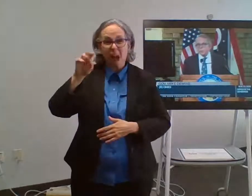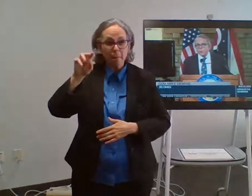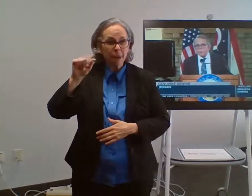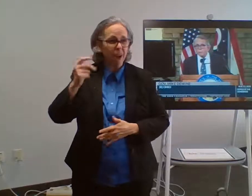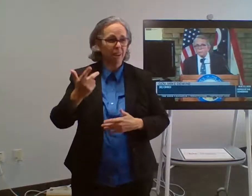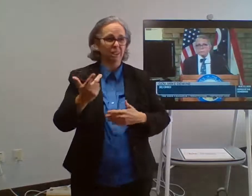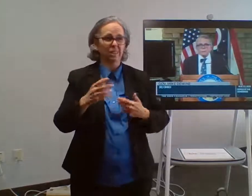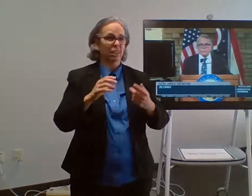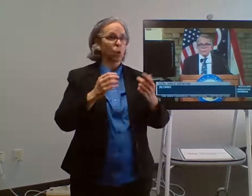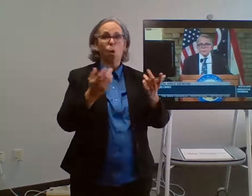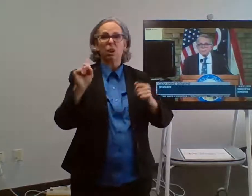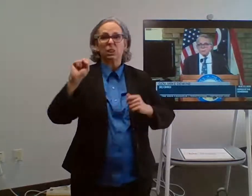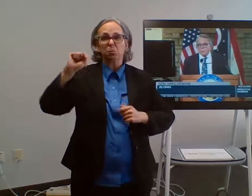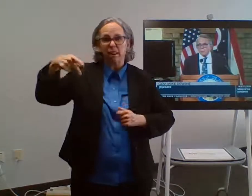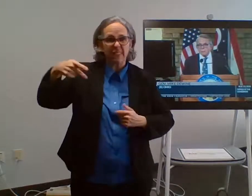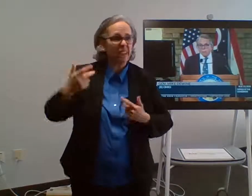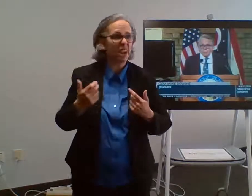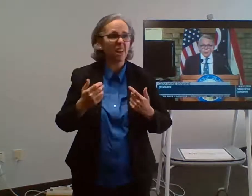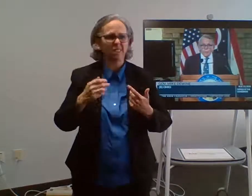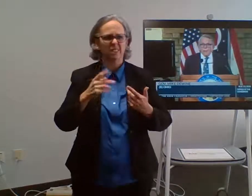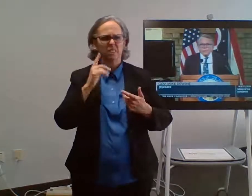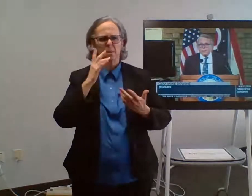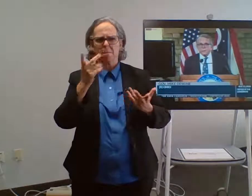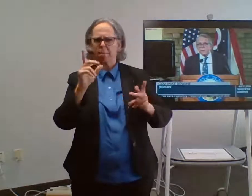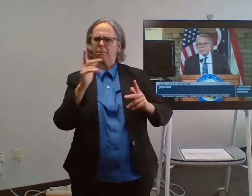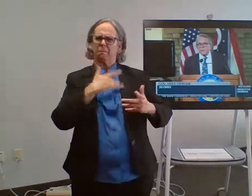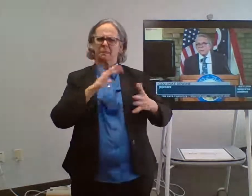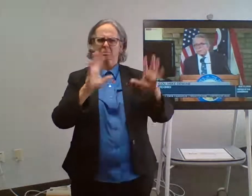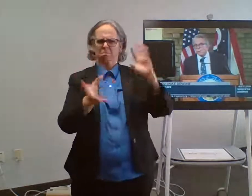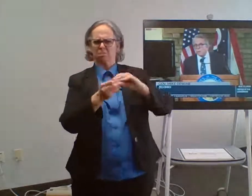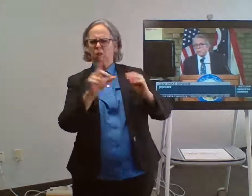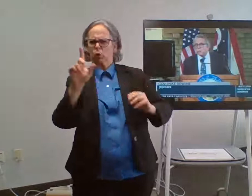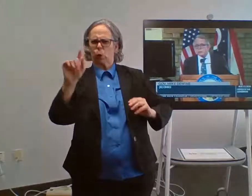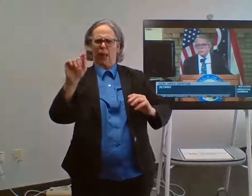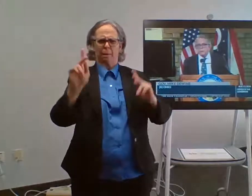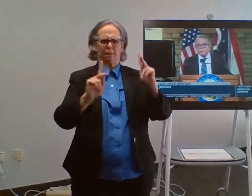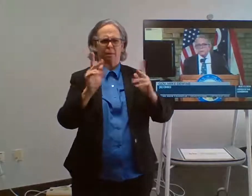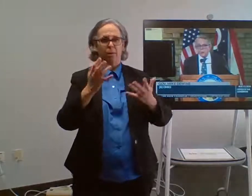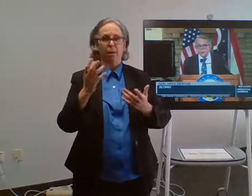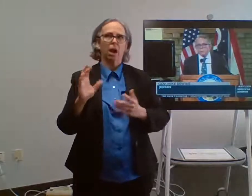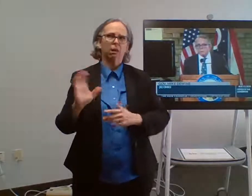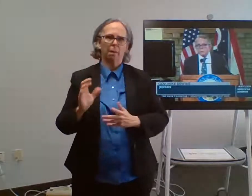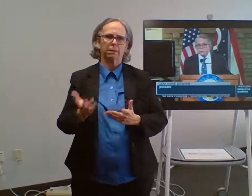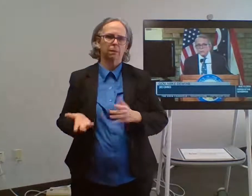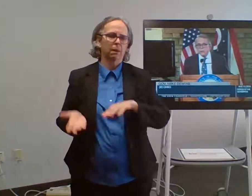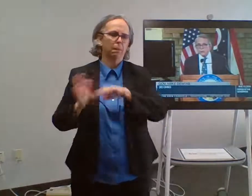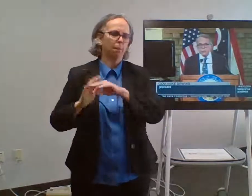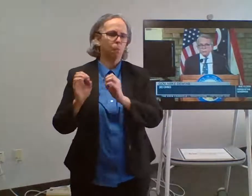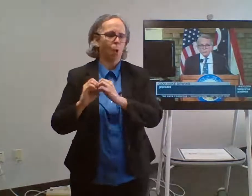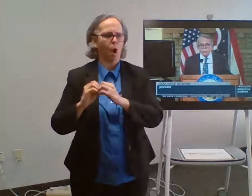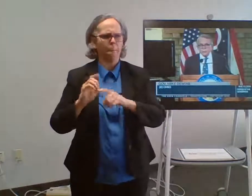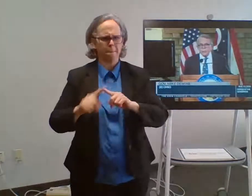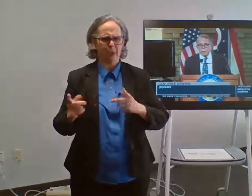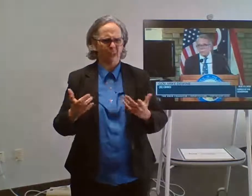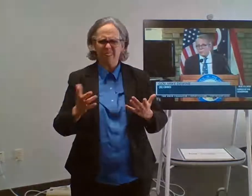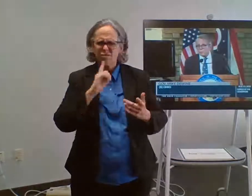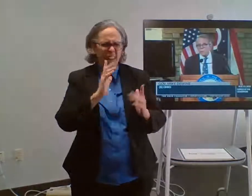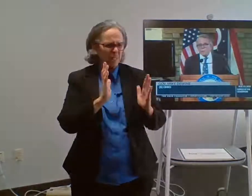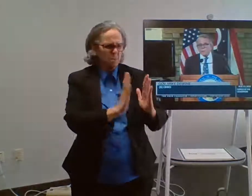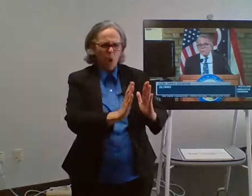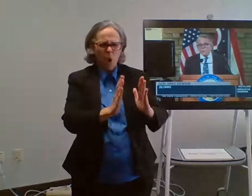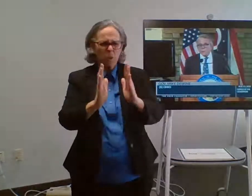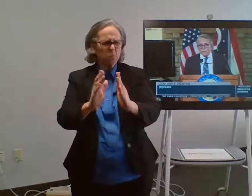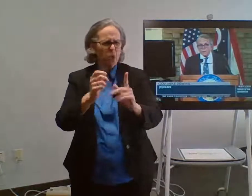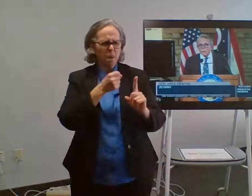might be 20 people. Might be more than that in Columbus, but it's a relatively small number of people. You get rid of